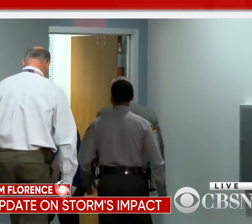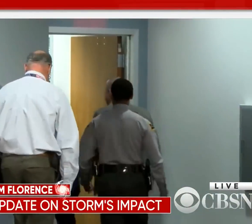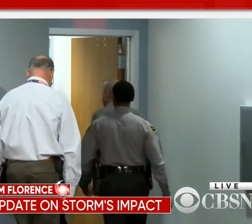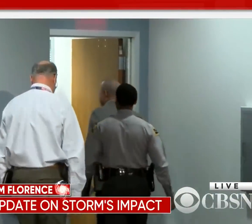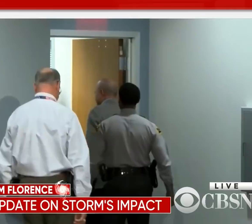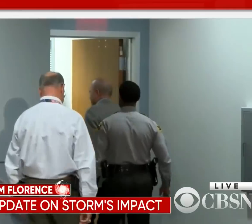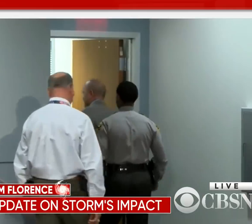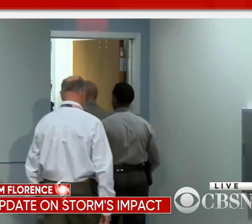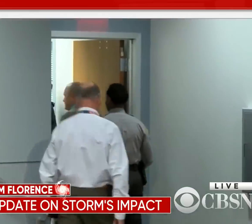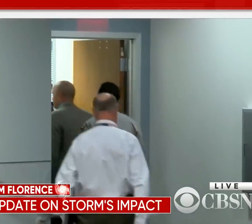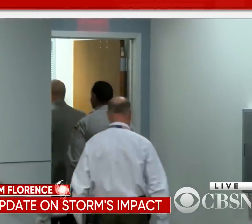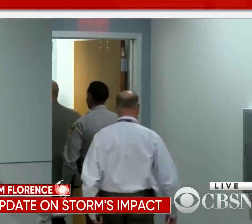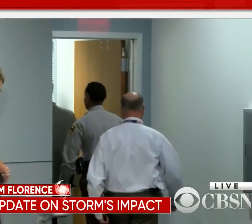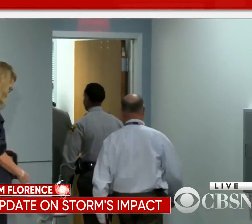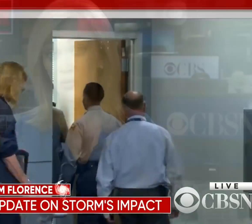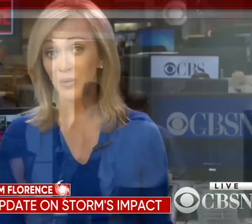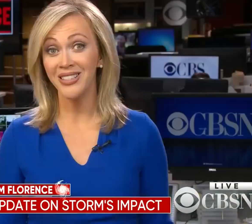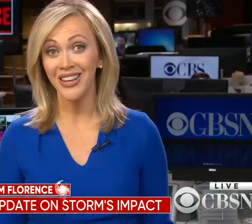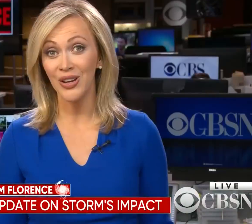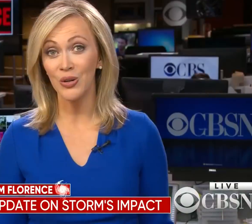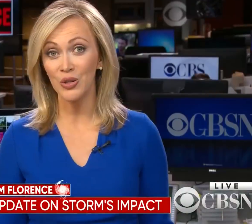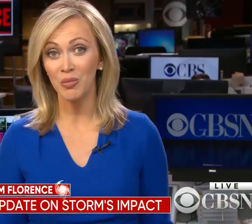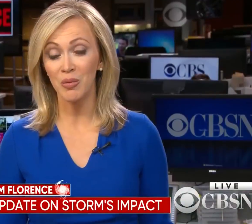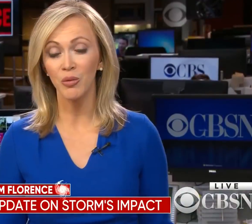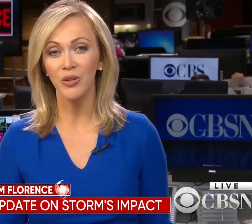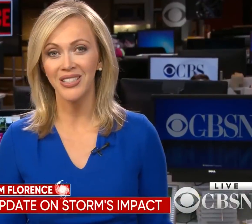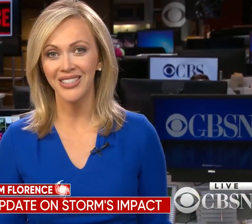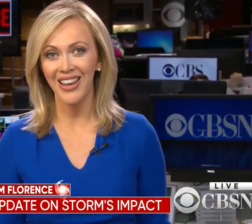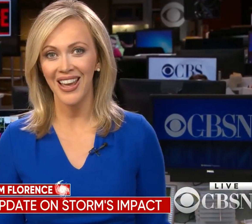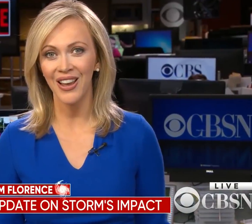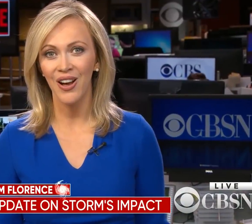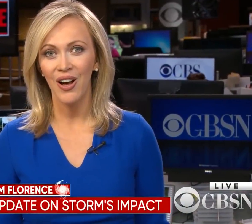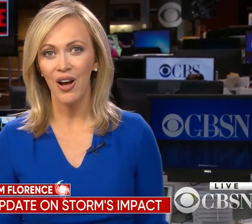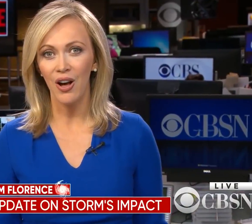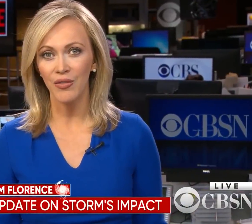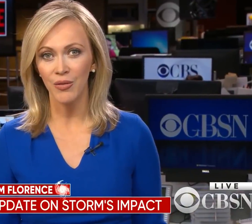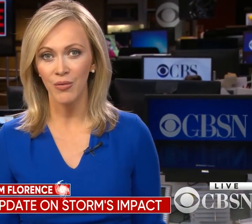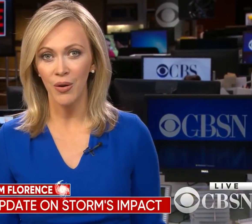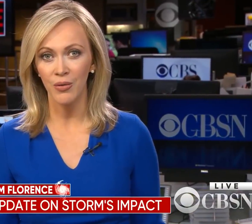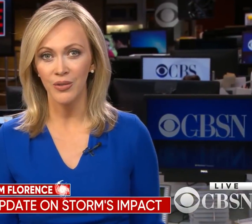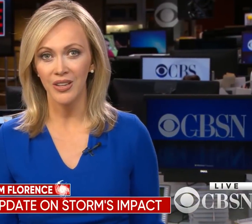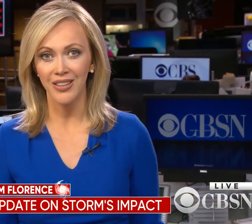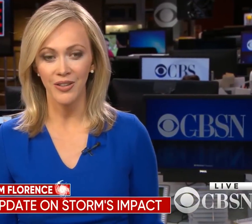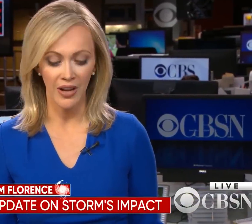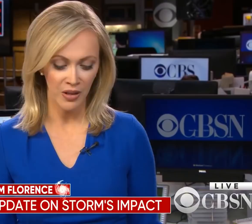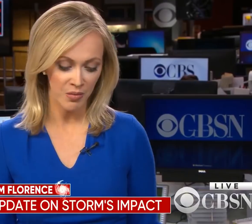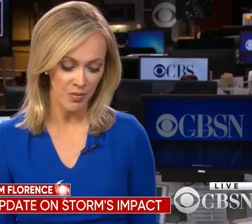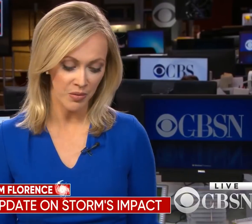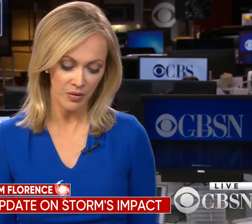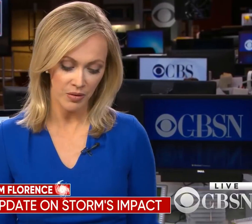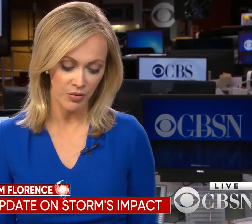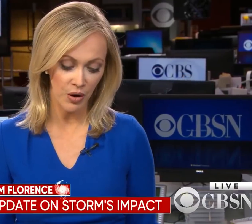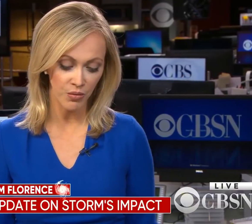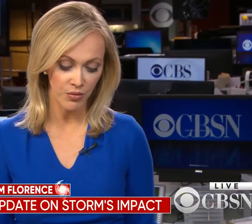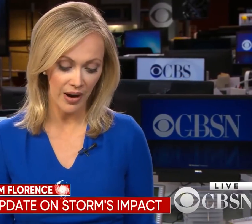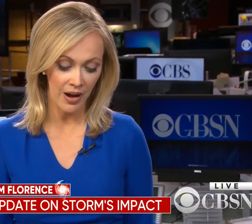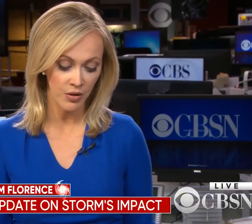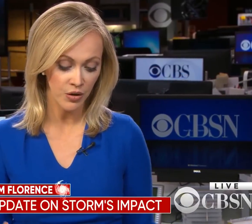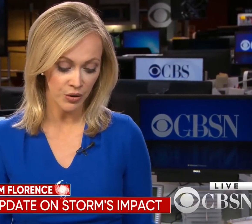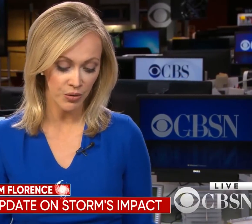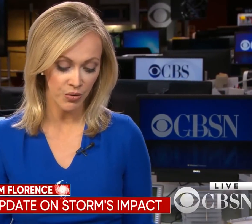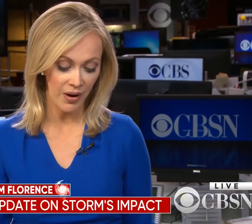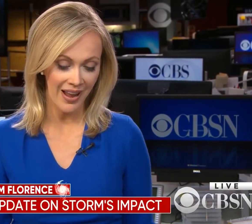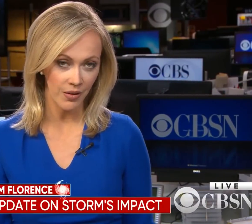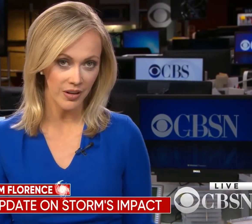and their biggest concern is flooding. Also, once again, urging people to stay off the roads. They're telling people, don't